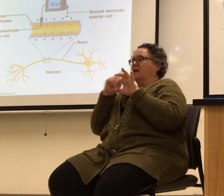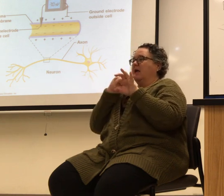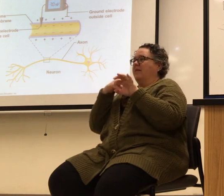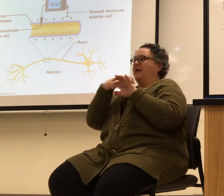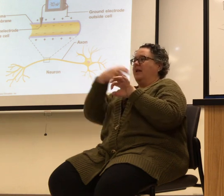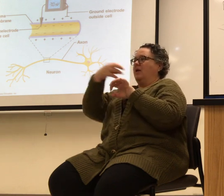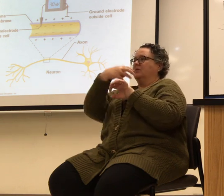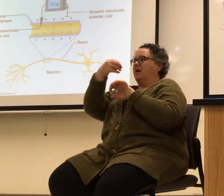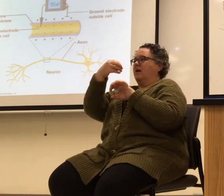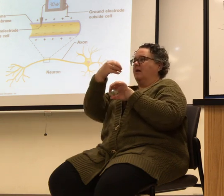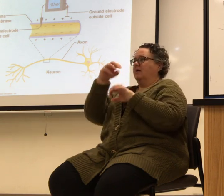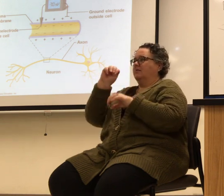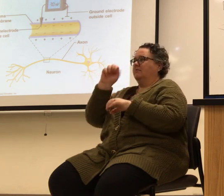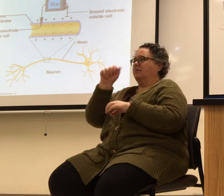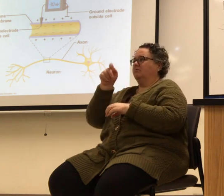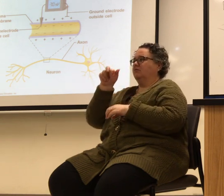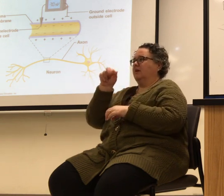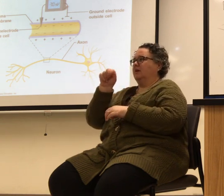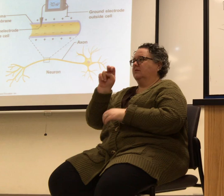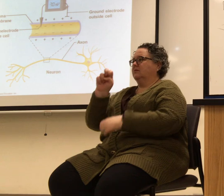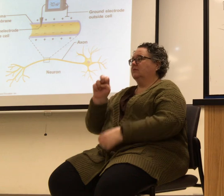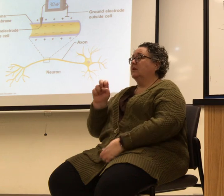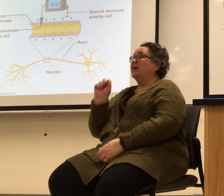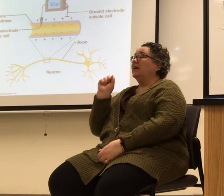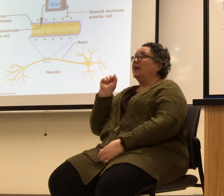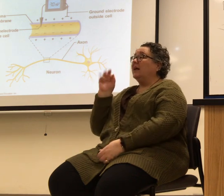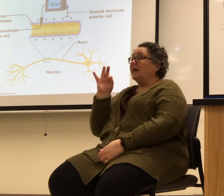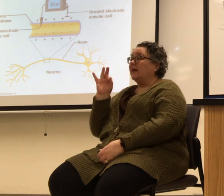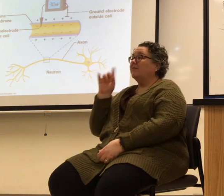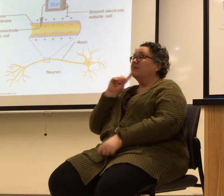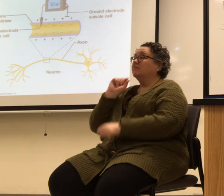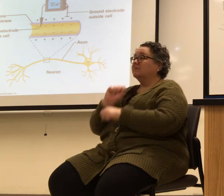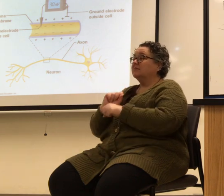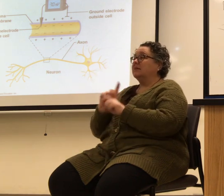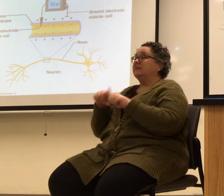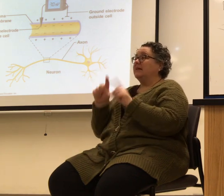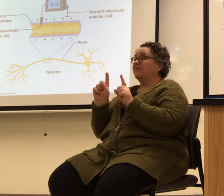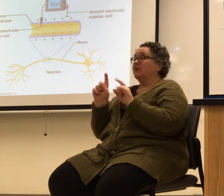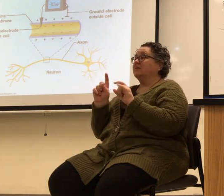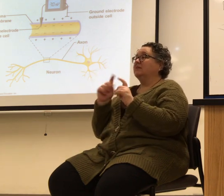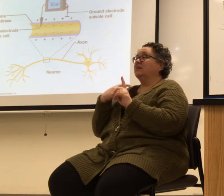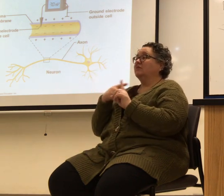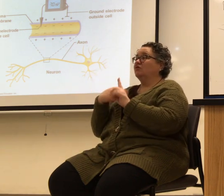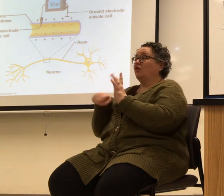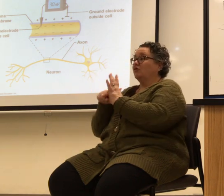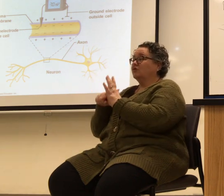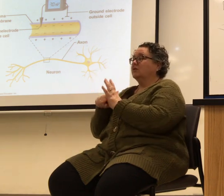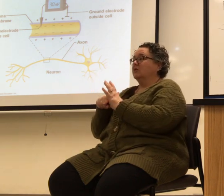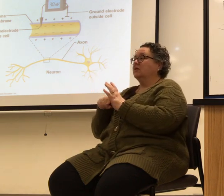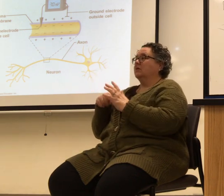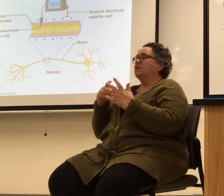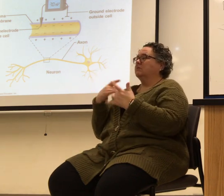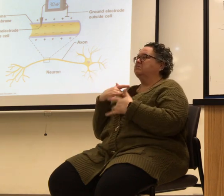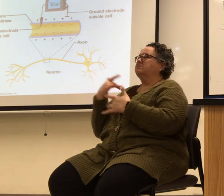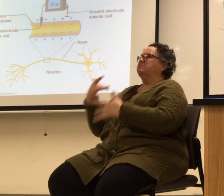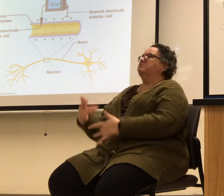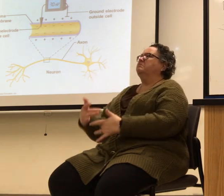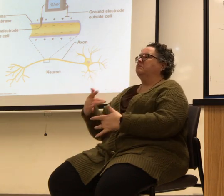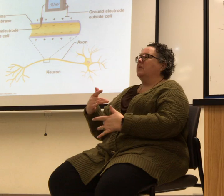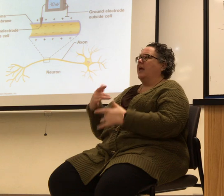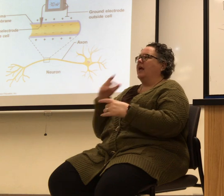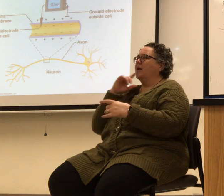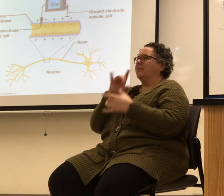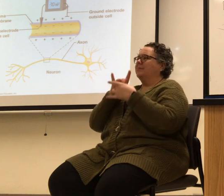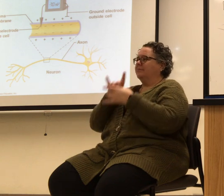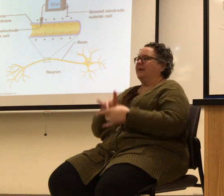outside membrane. If there is a difference in charge, the convention is with respect to the